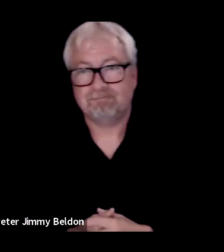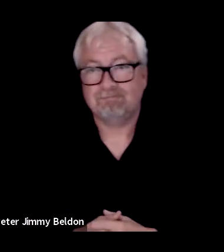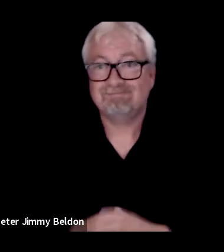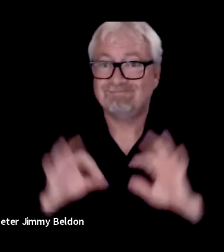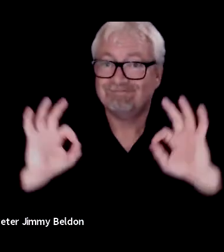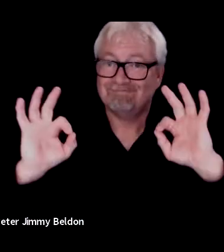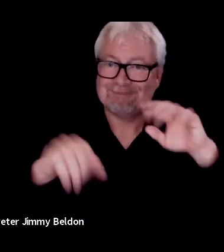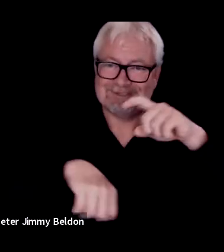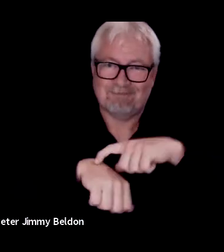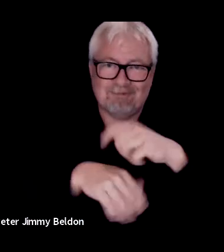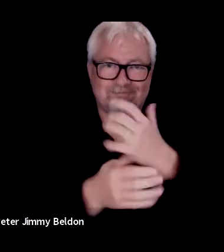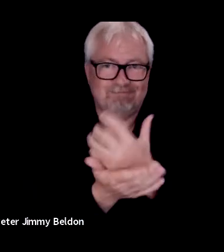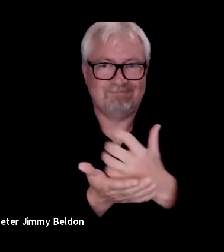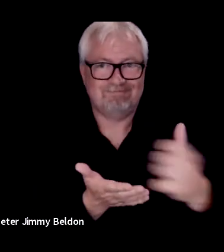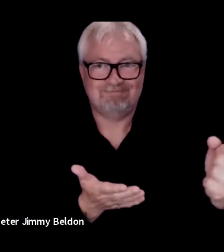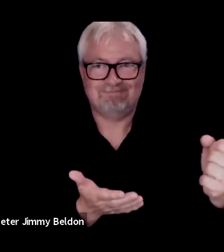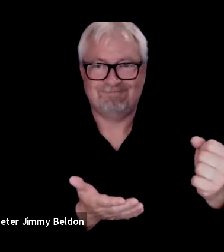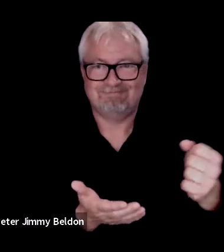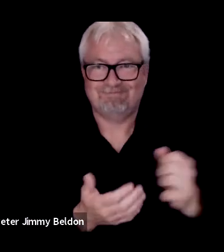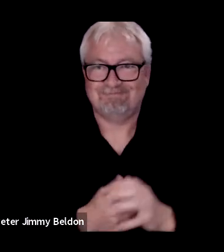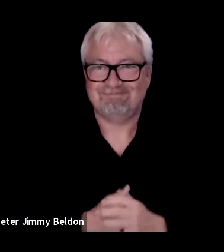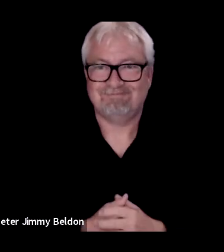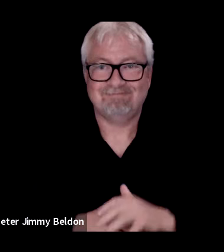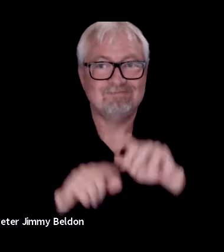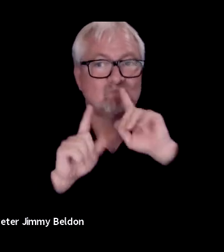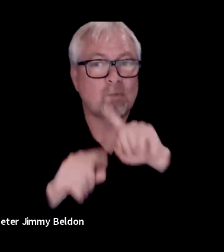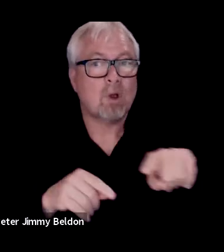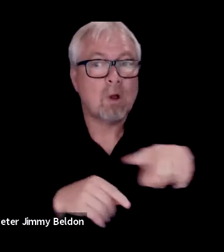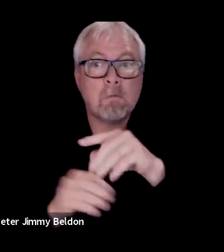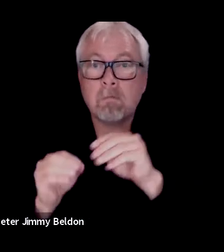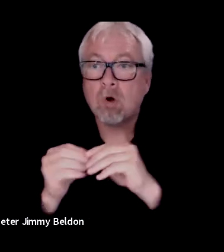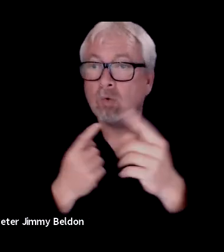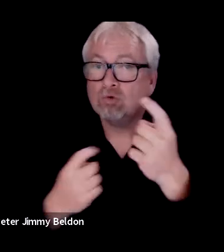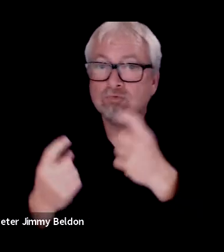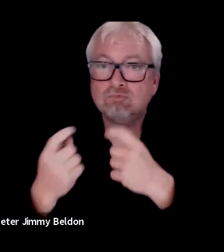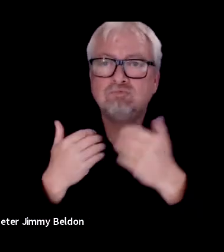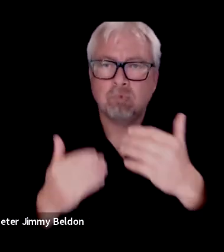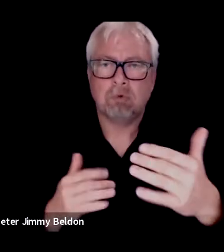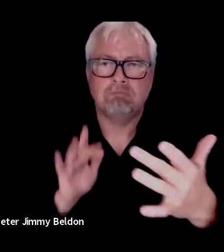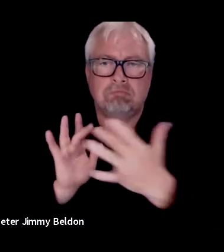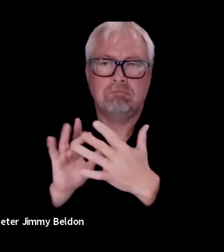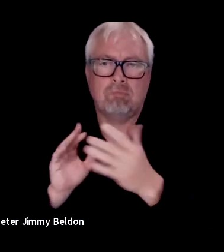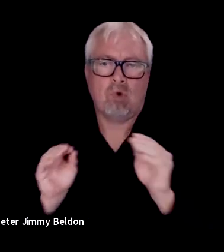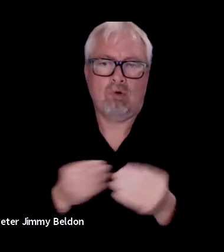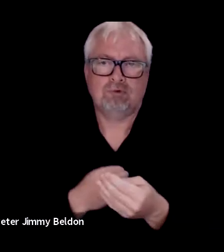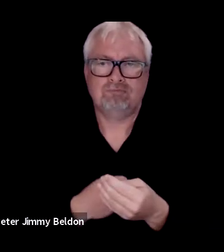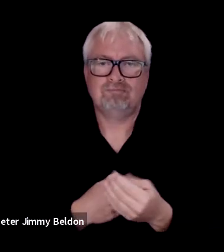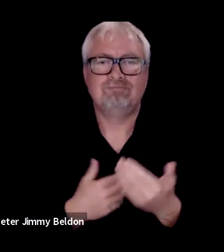reporters with additional questions to reach out to our office this afternoon. Have a good day, and we'll talk with you again soon.